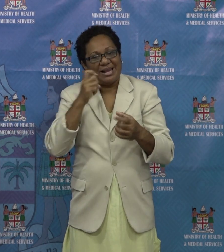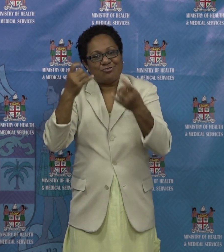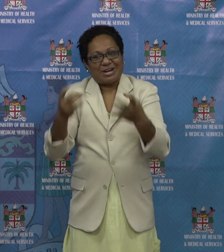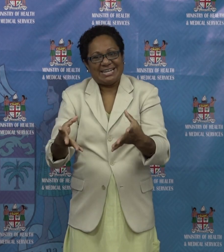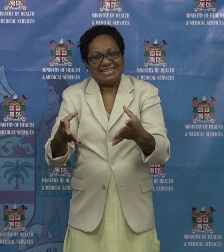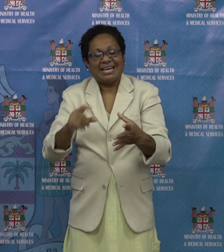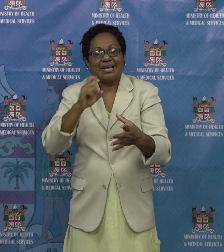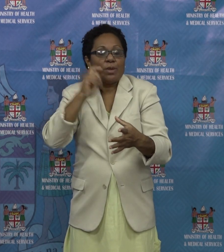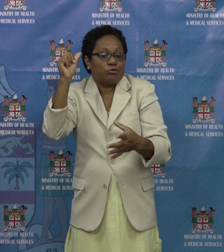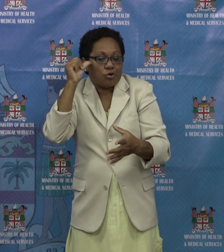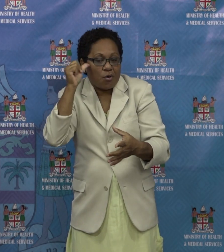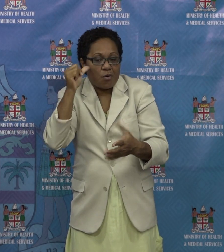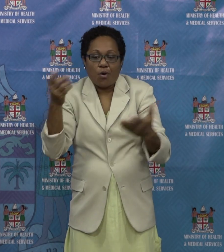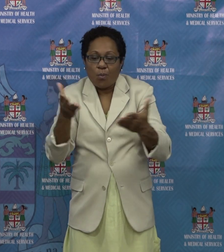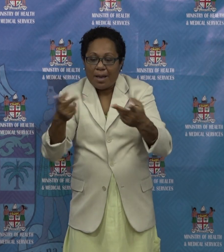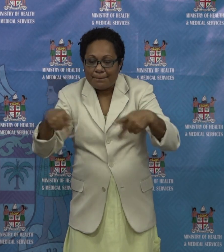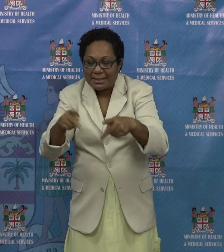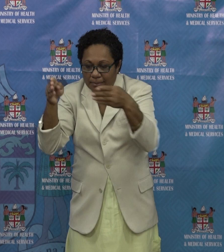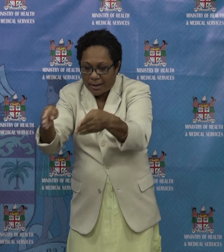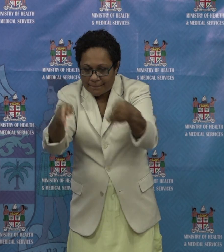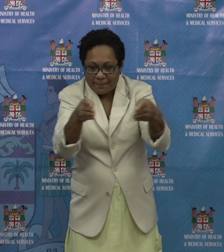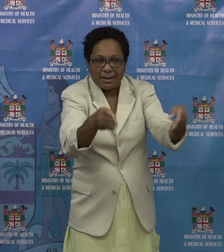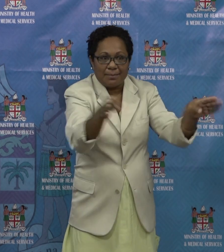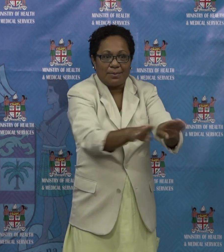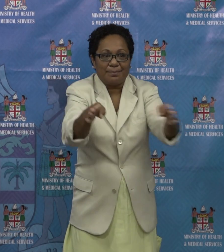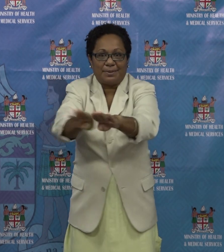be more targeted in the areas that we lock down.